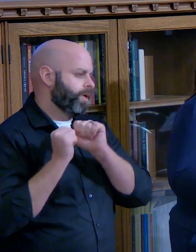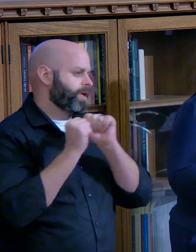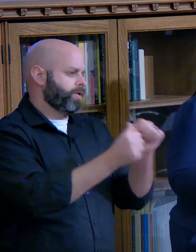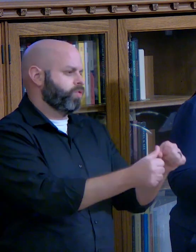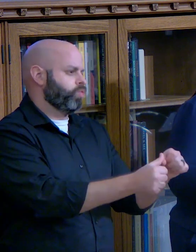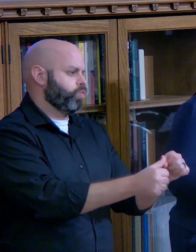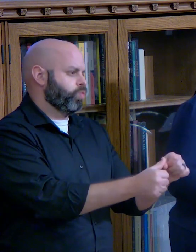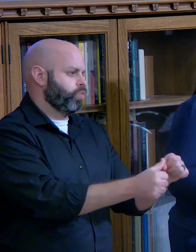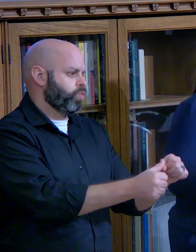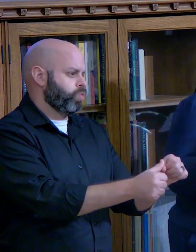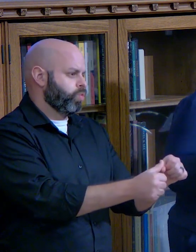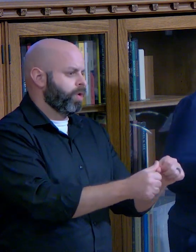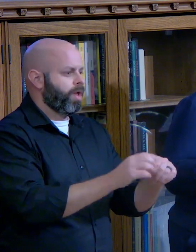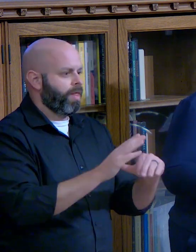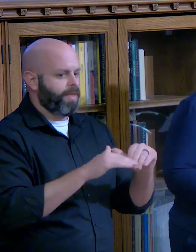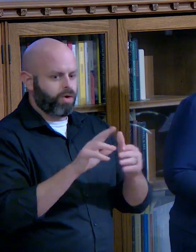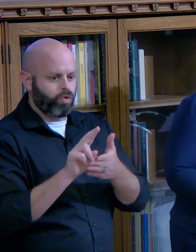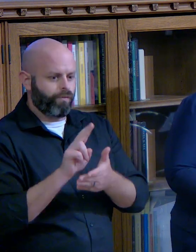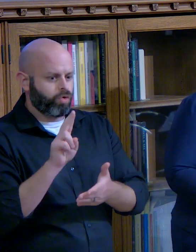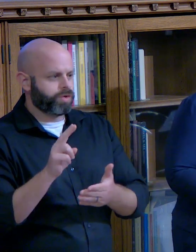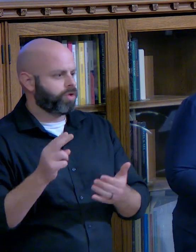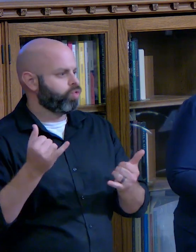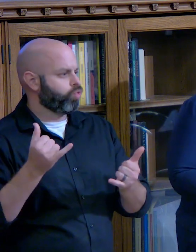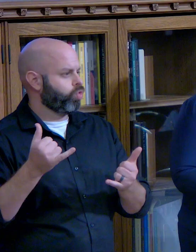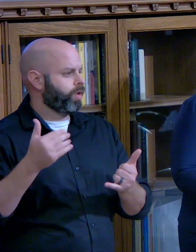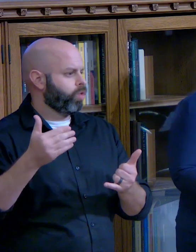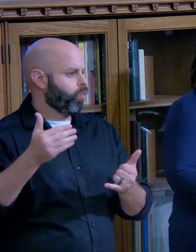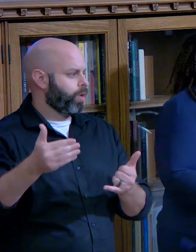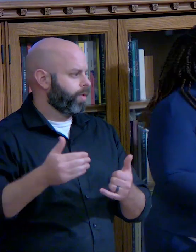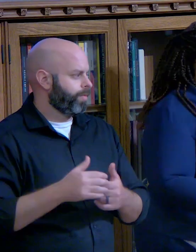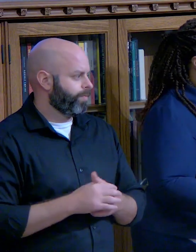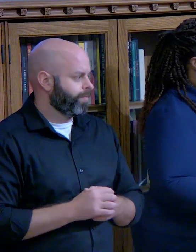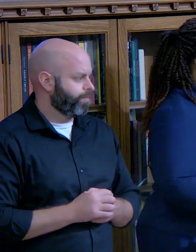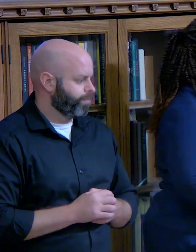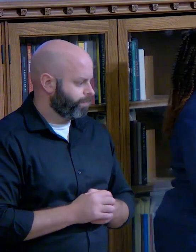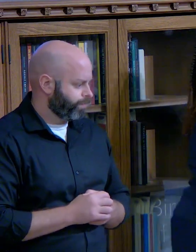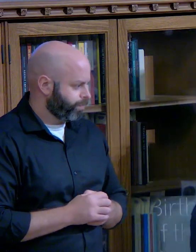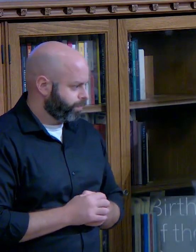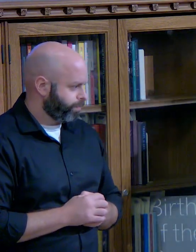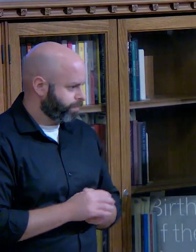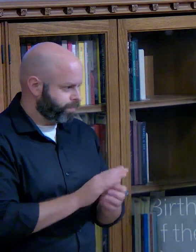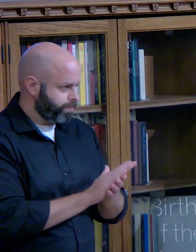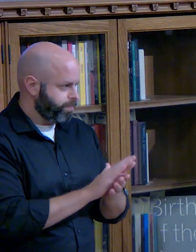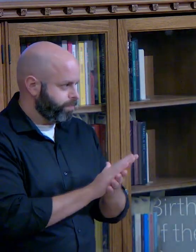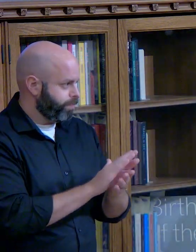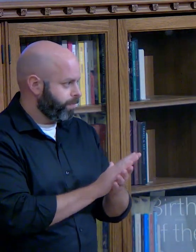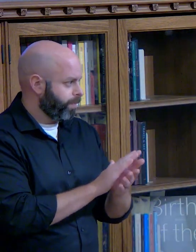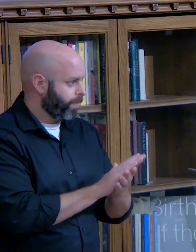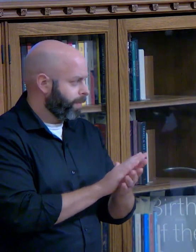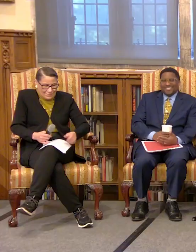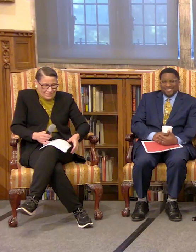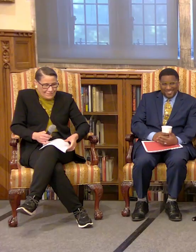versus the adversity that's currently going on thank